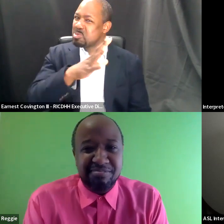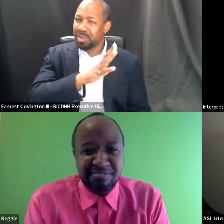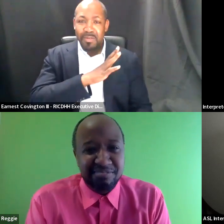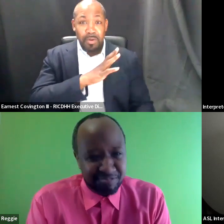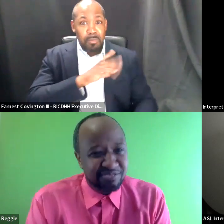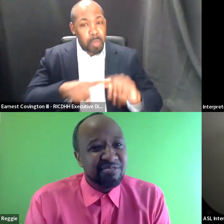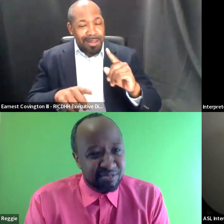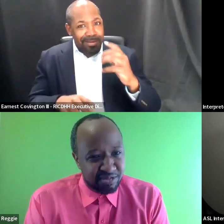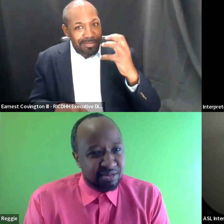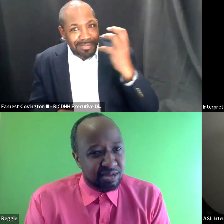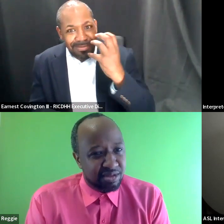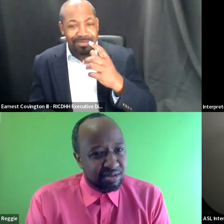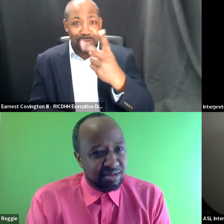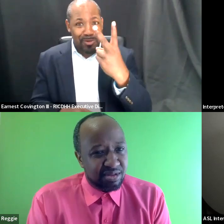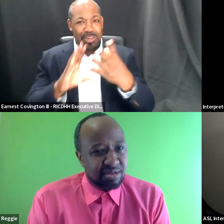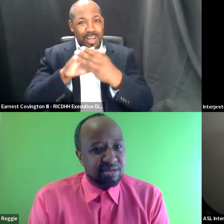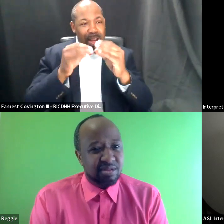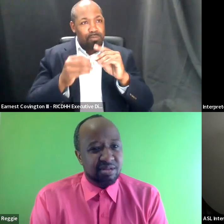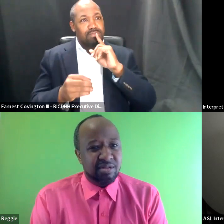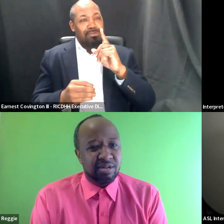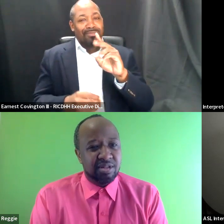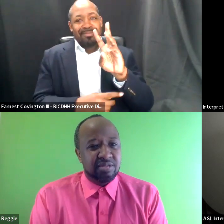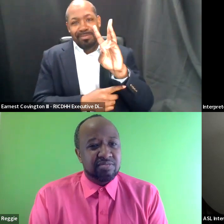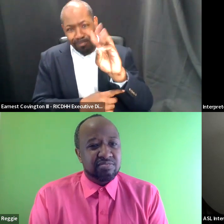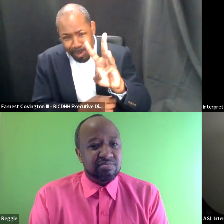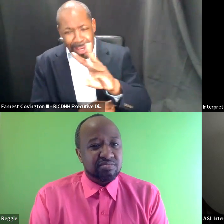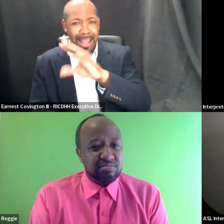holding me back from my dream of being a teacher.